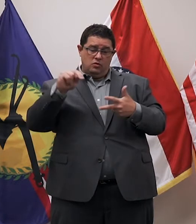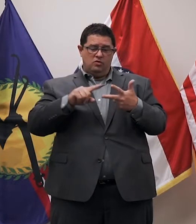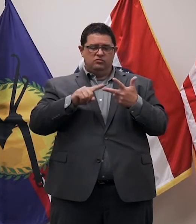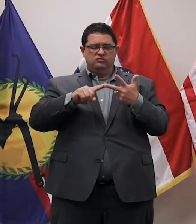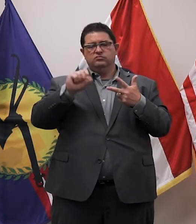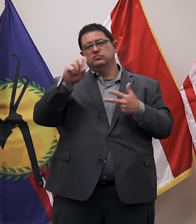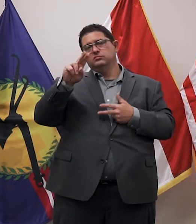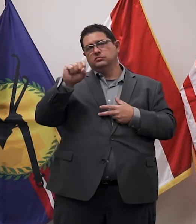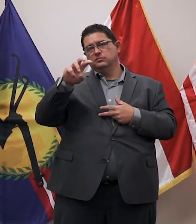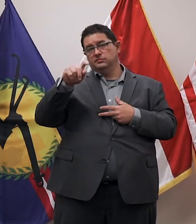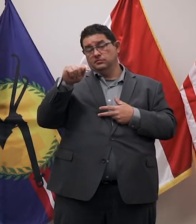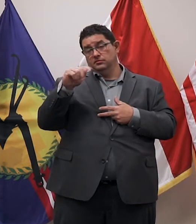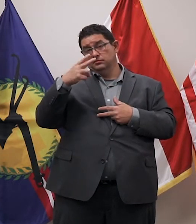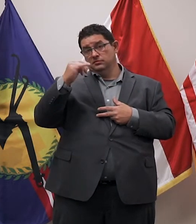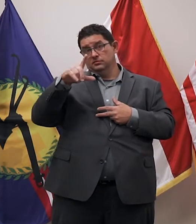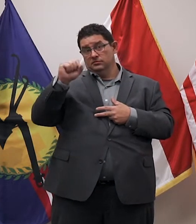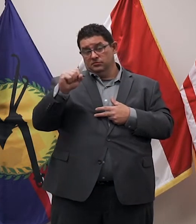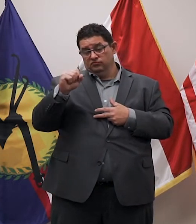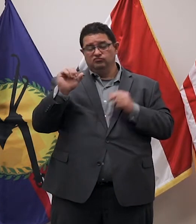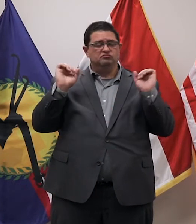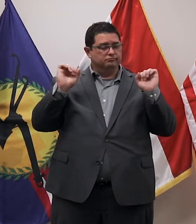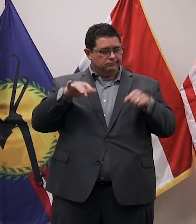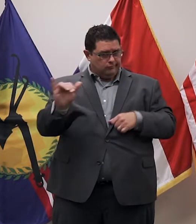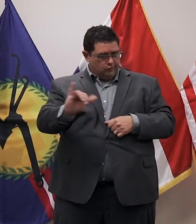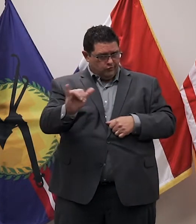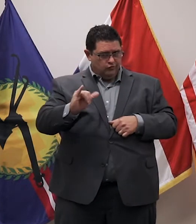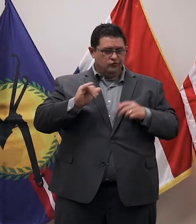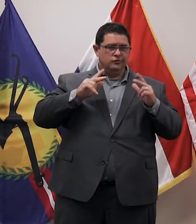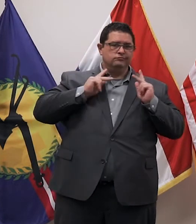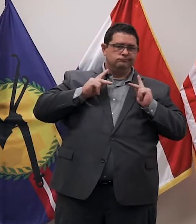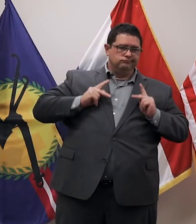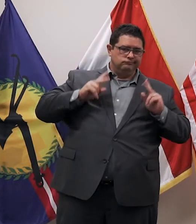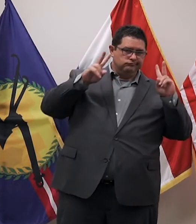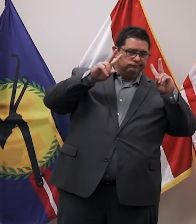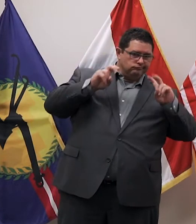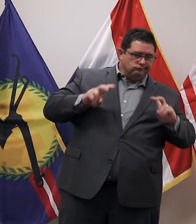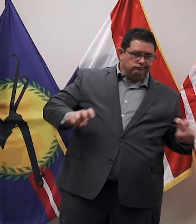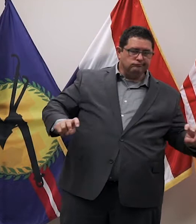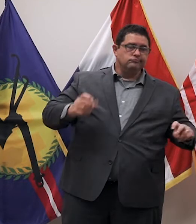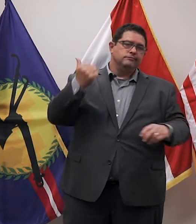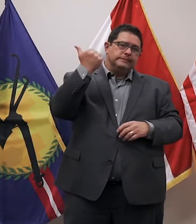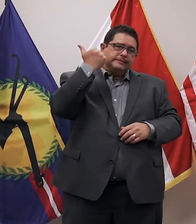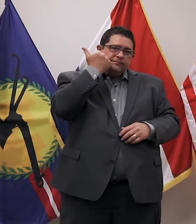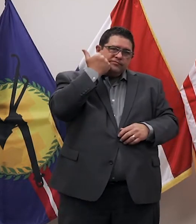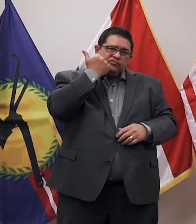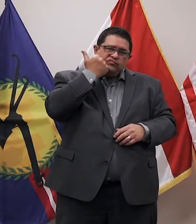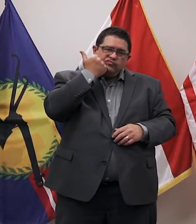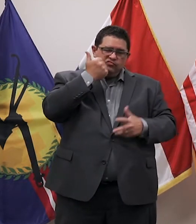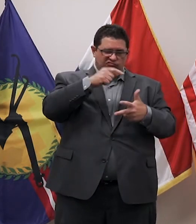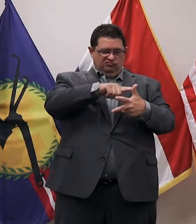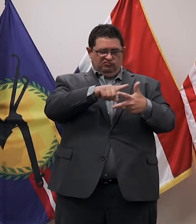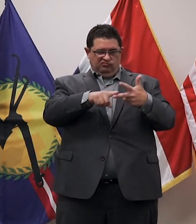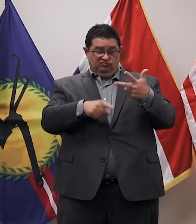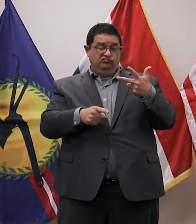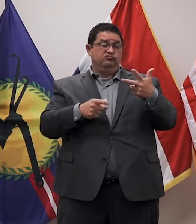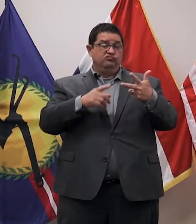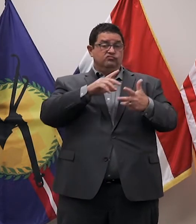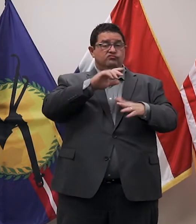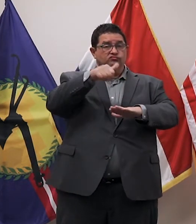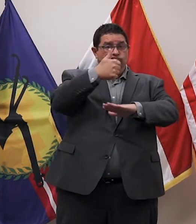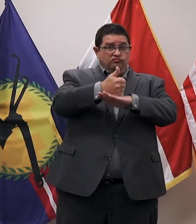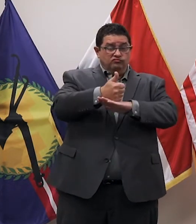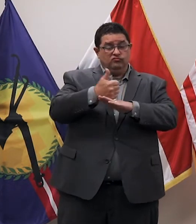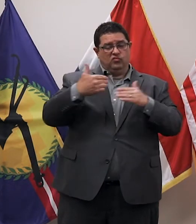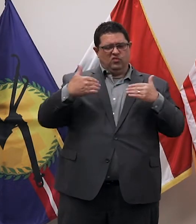who get a vaccine can also get physicals or dental care as part of their services. And at each location, we'll be having